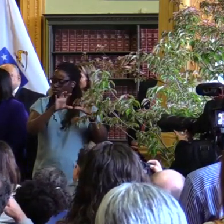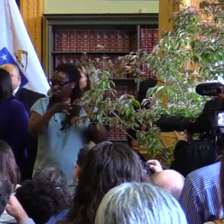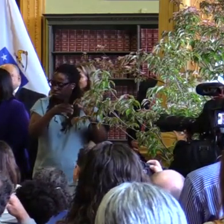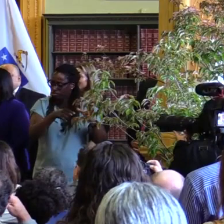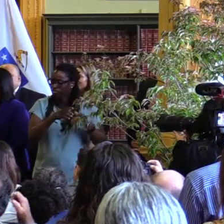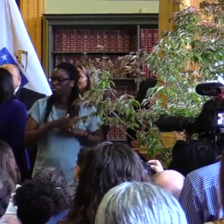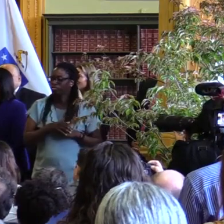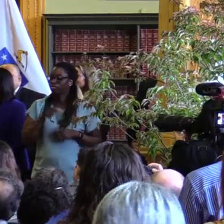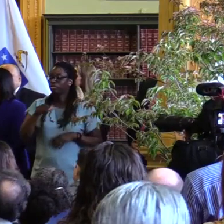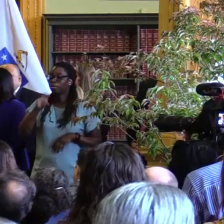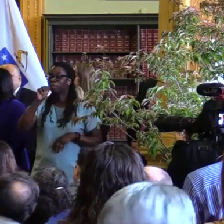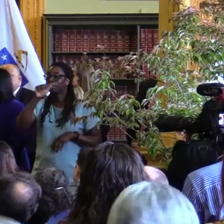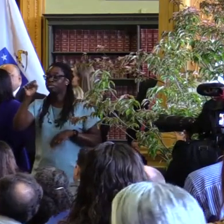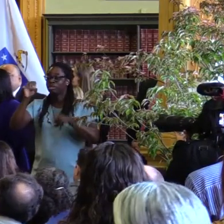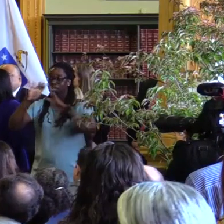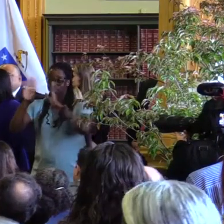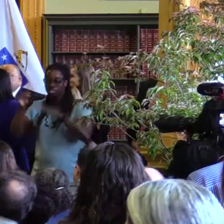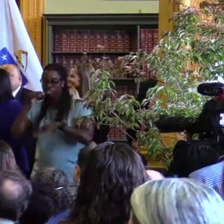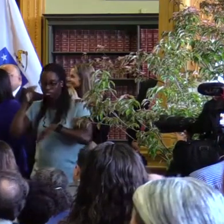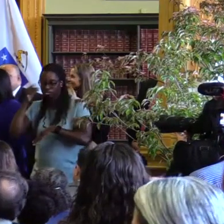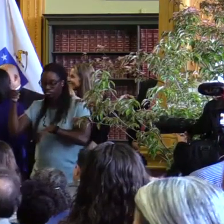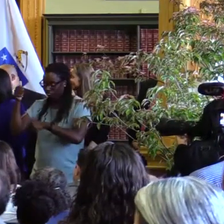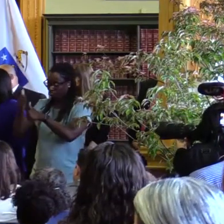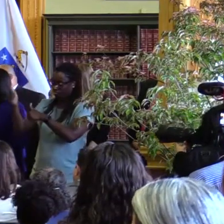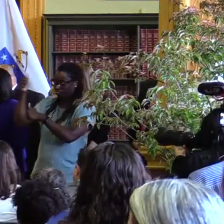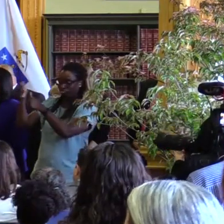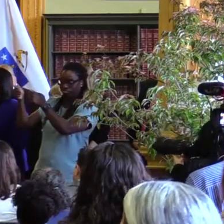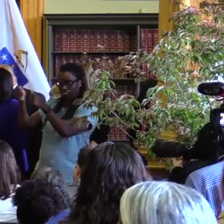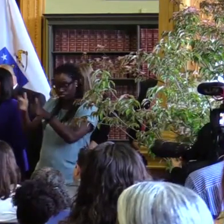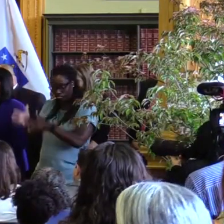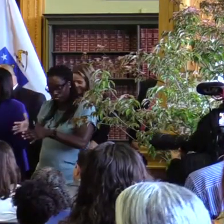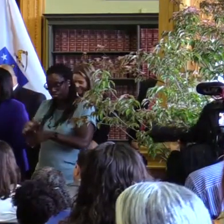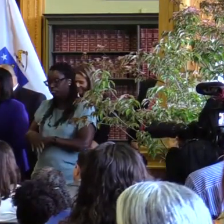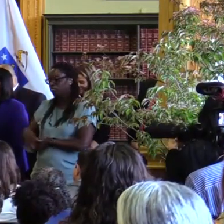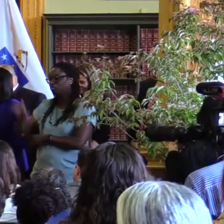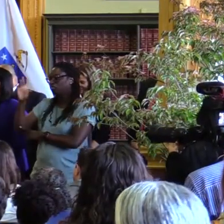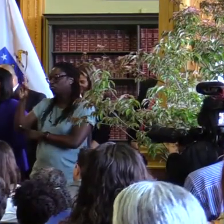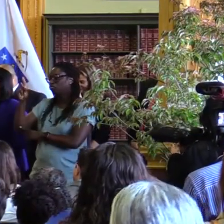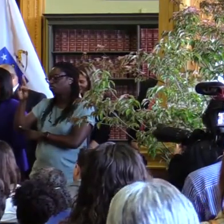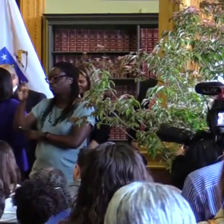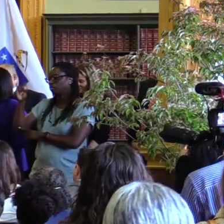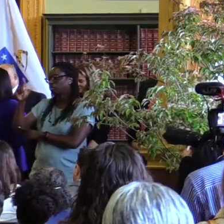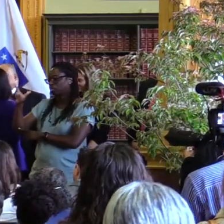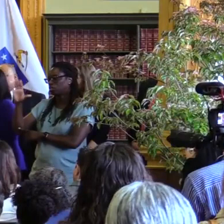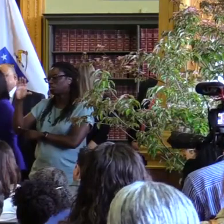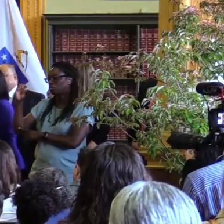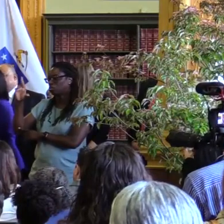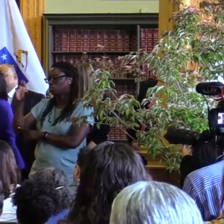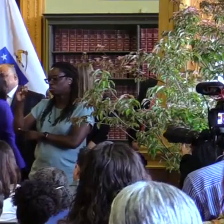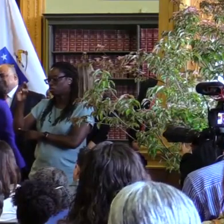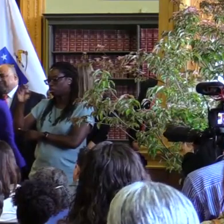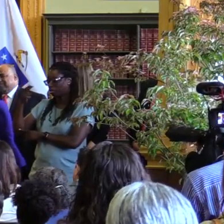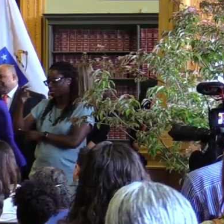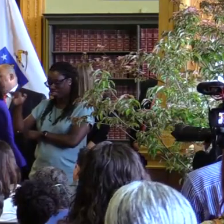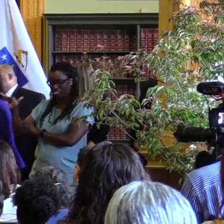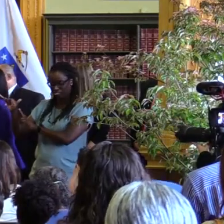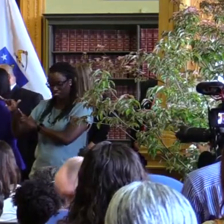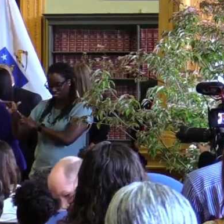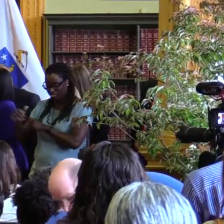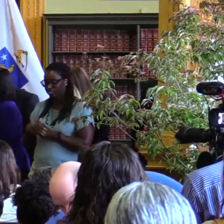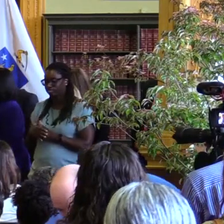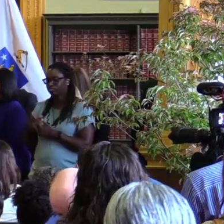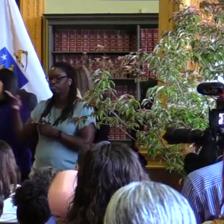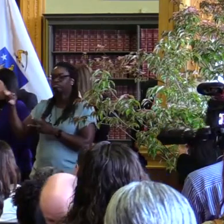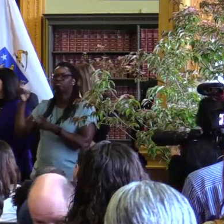Mass Housing Executive Director, Crystal Cornegay, a longtime leader in creating affordable homes.